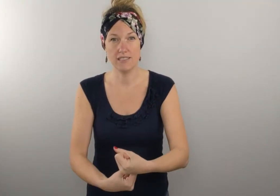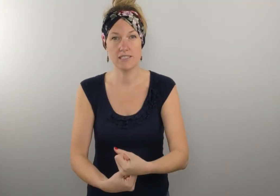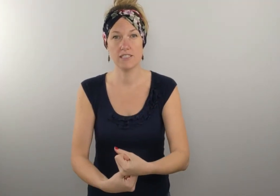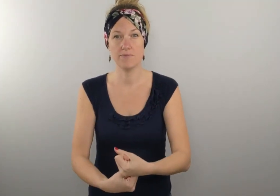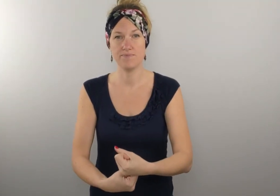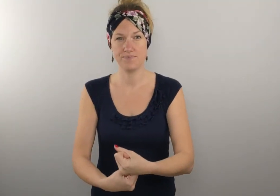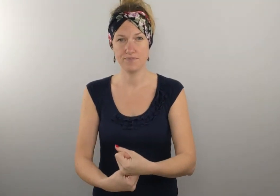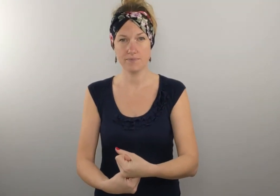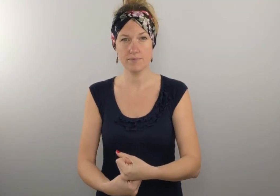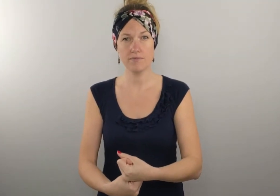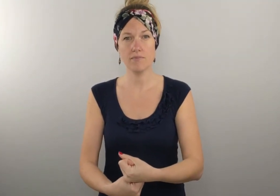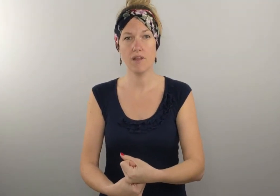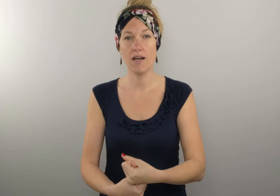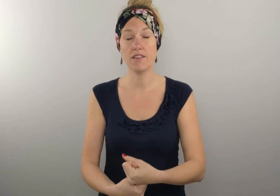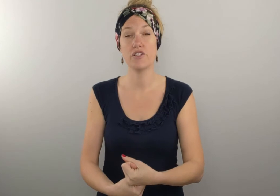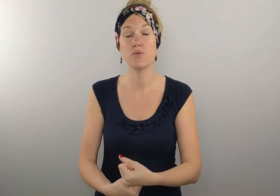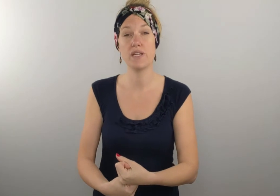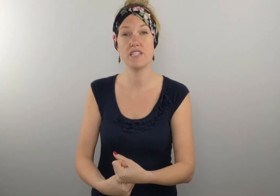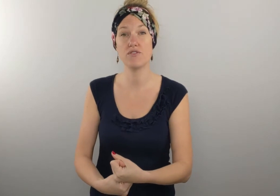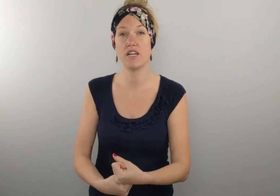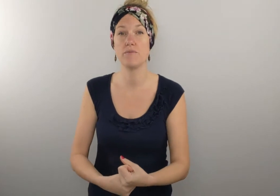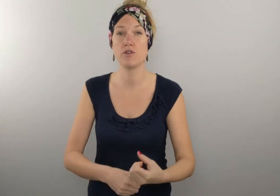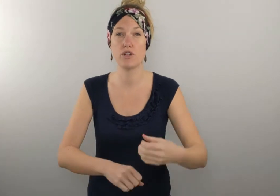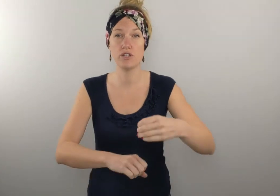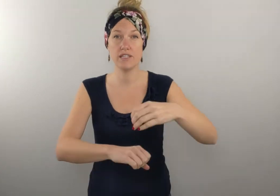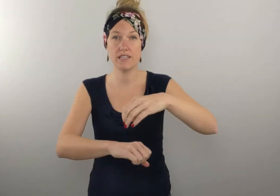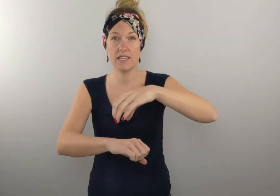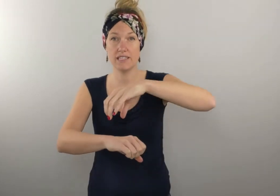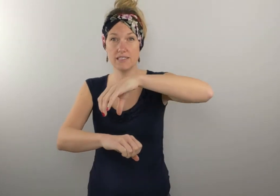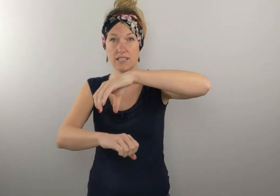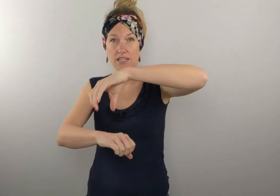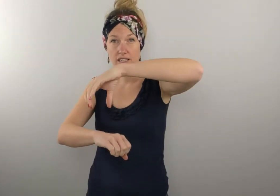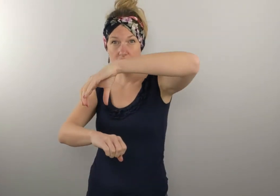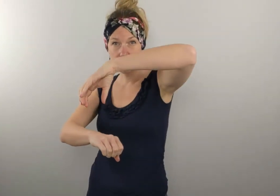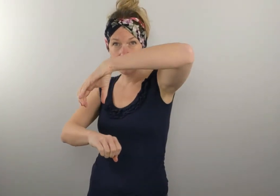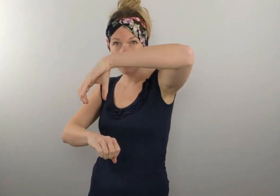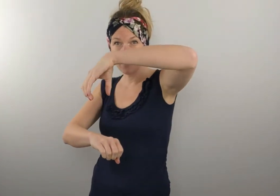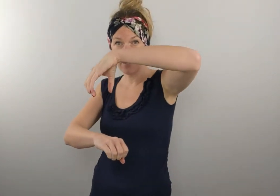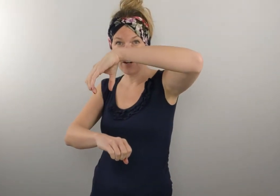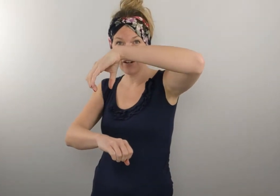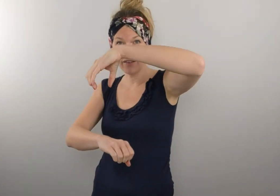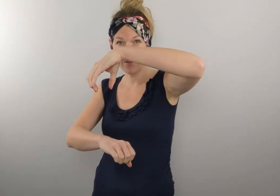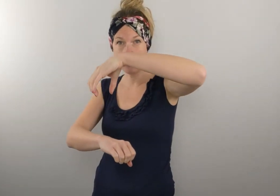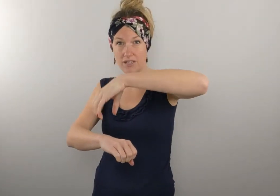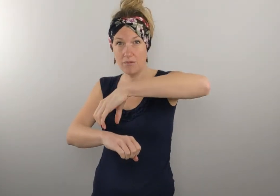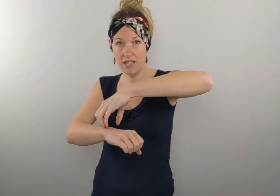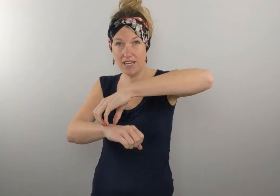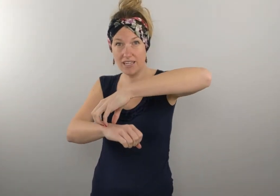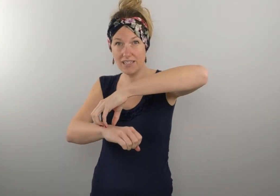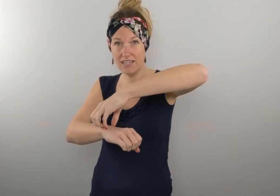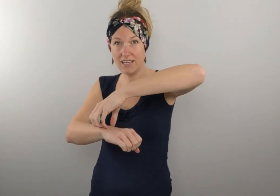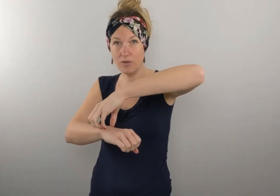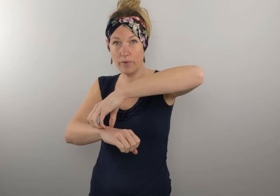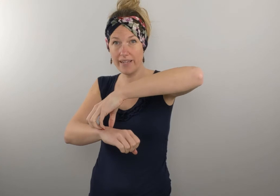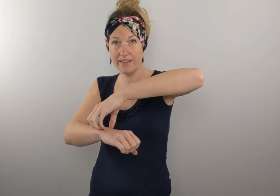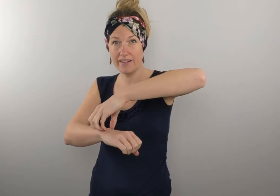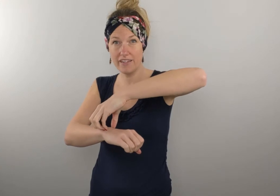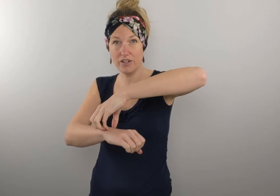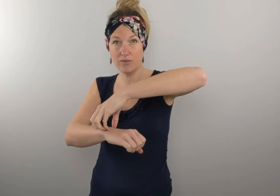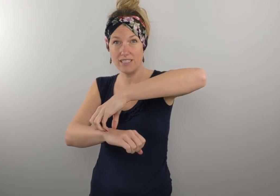Trust. The sweetest frame, so earthly things, you take an earth with your dominant hand and kind of wiggle it on your wrist